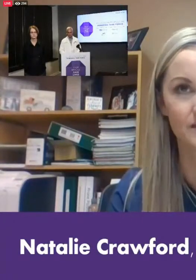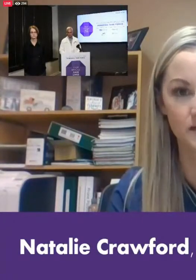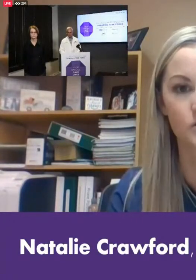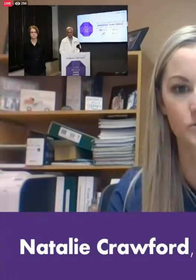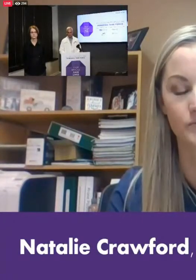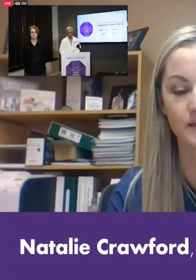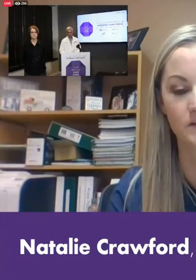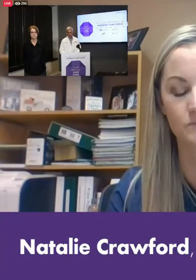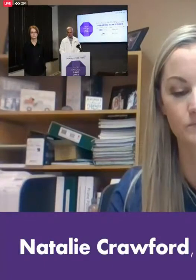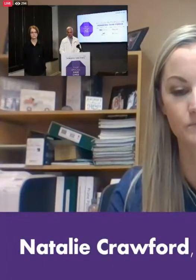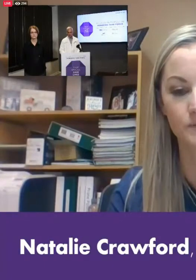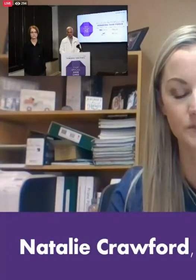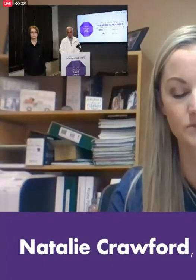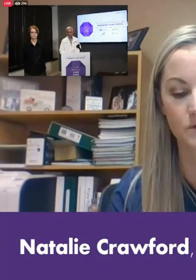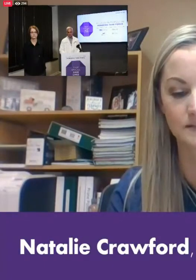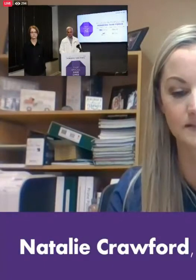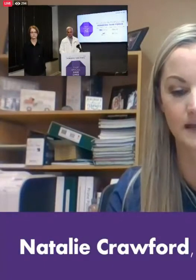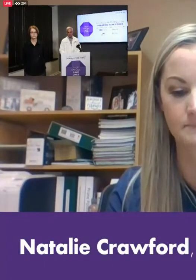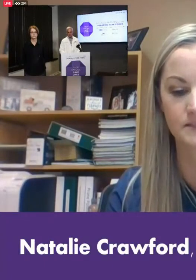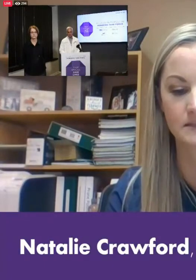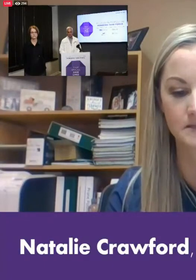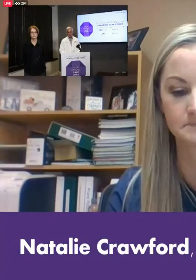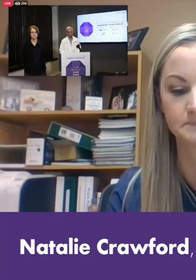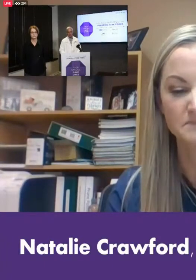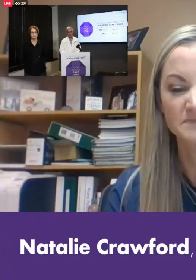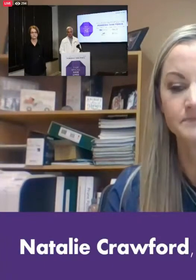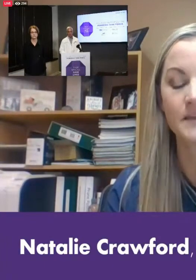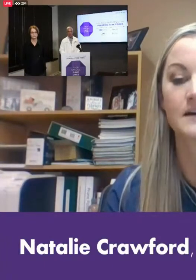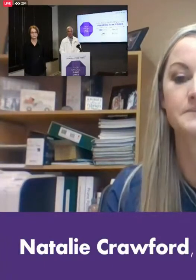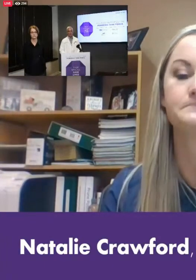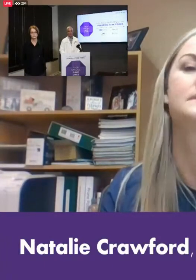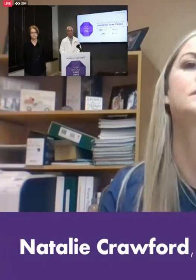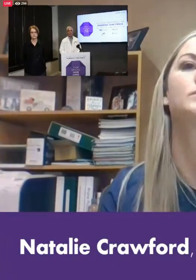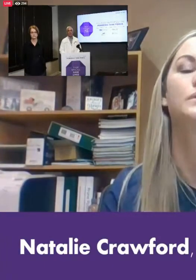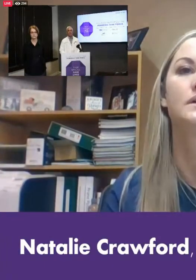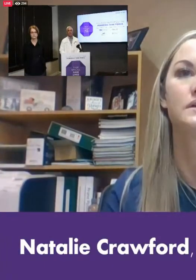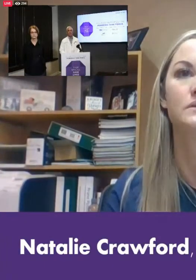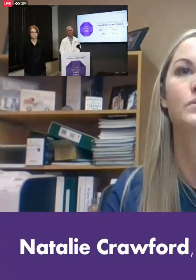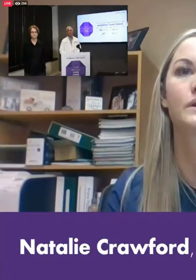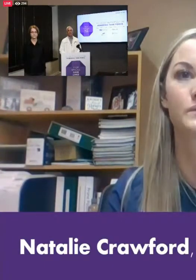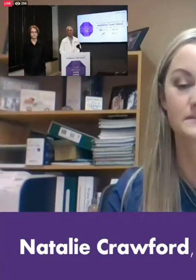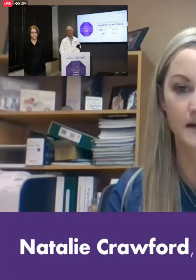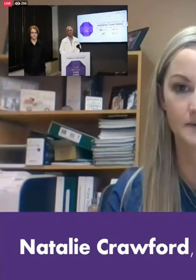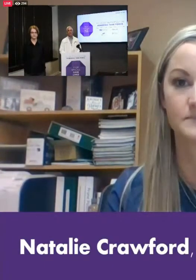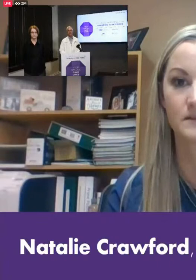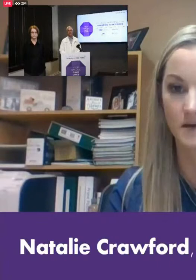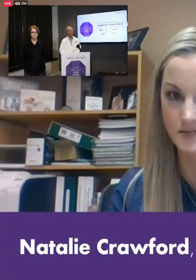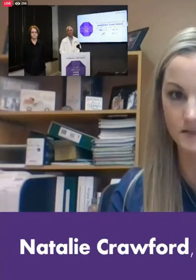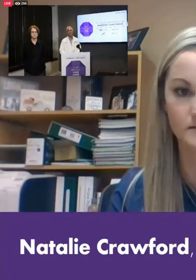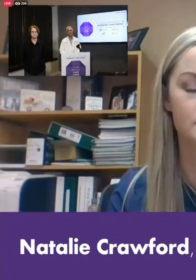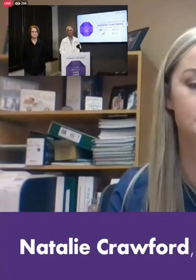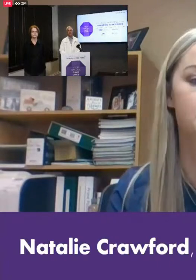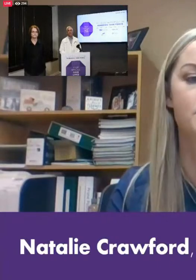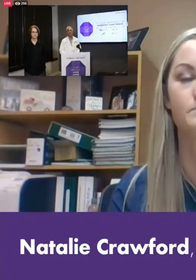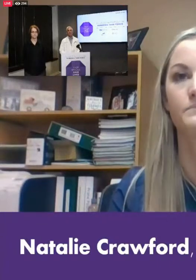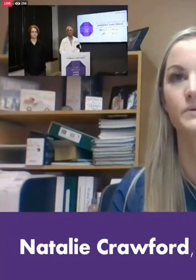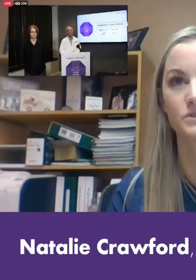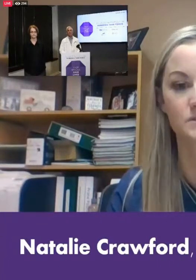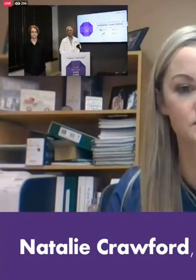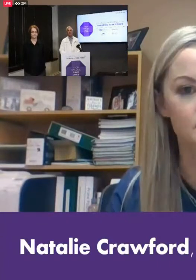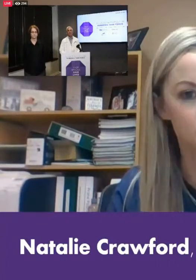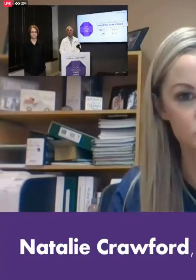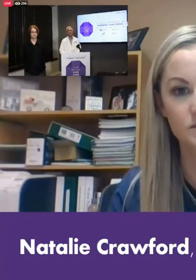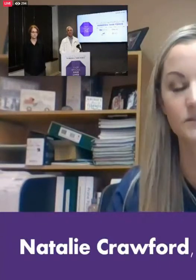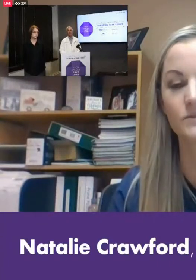telling me that they pretty much know what's going to happen to them. So when it was time to come in